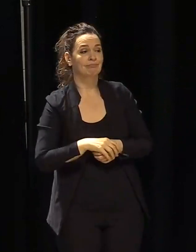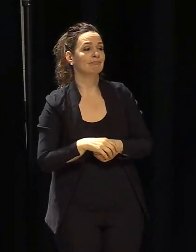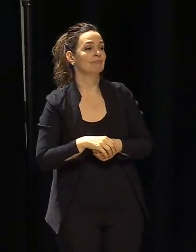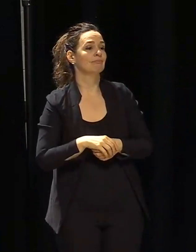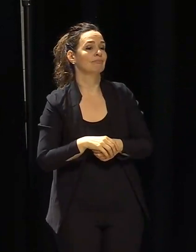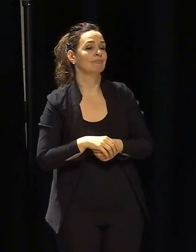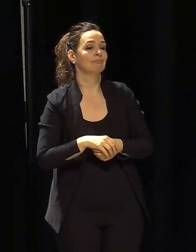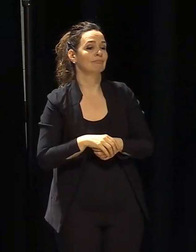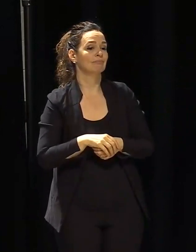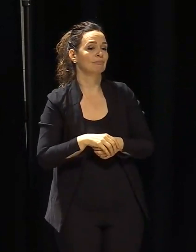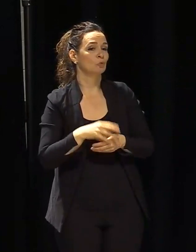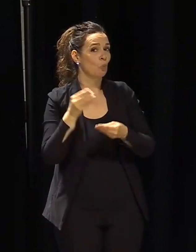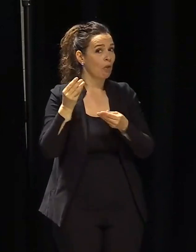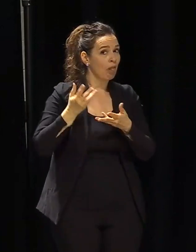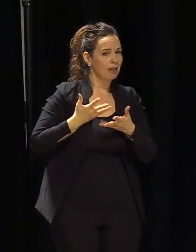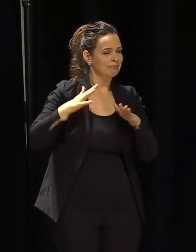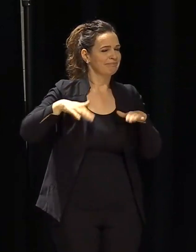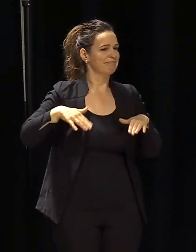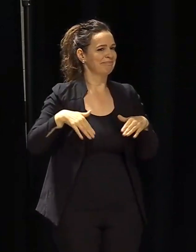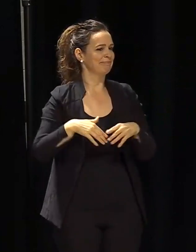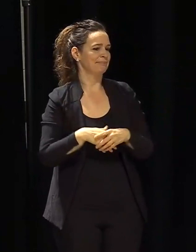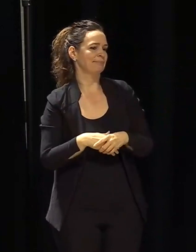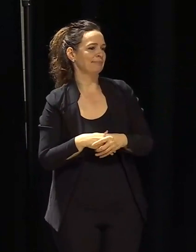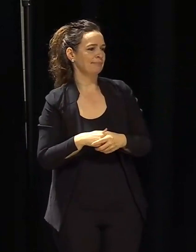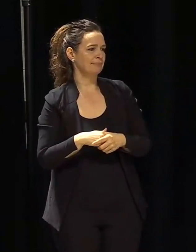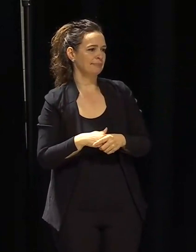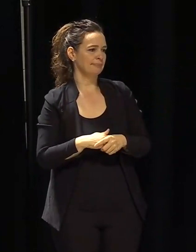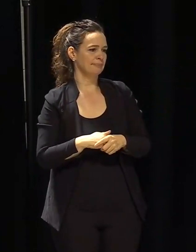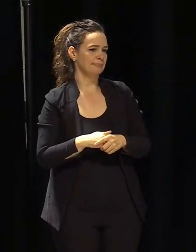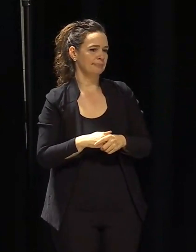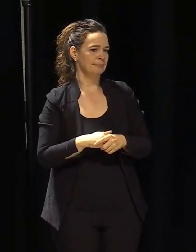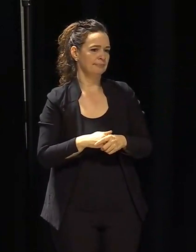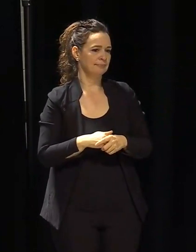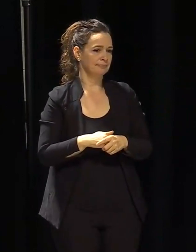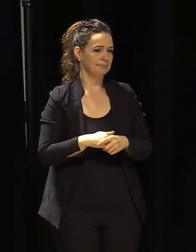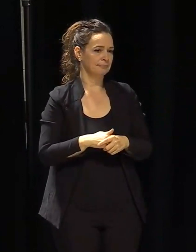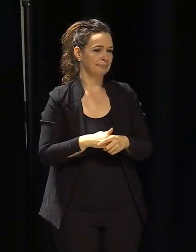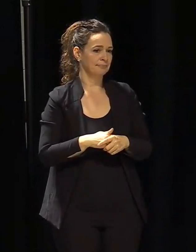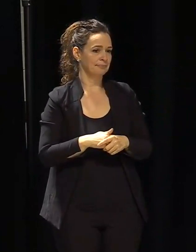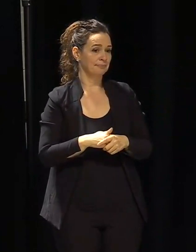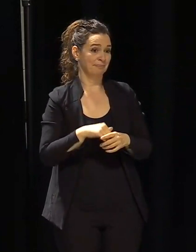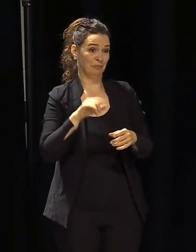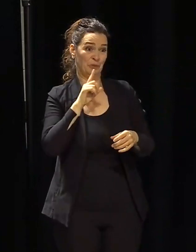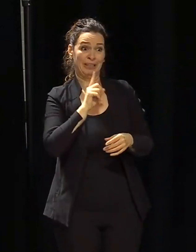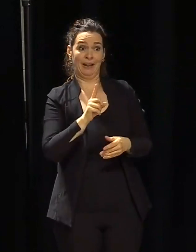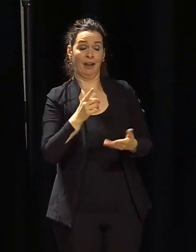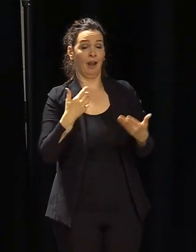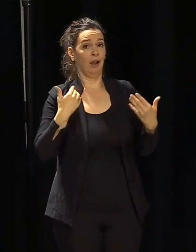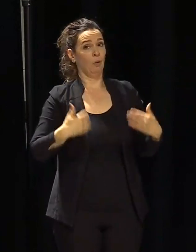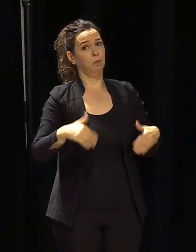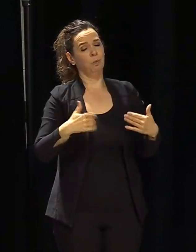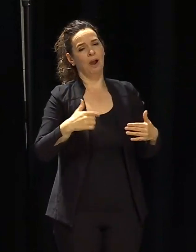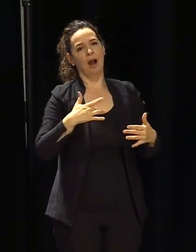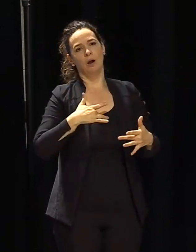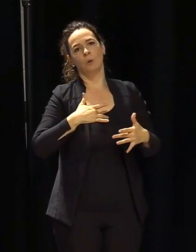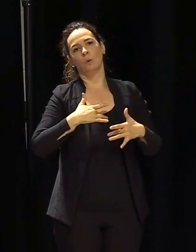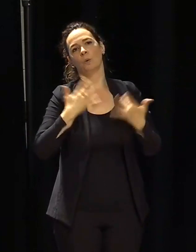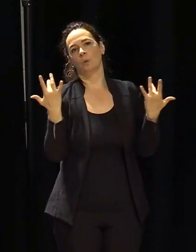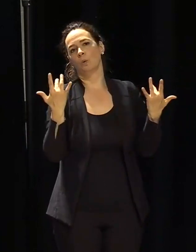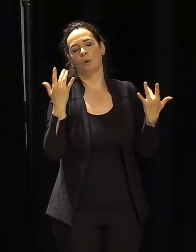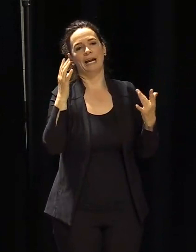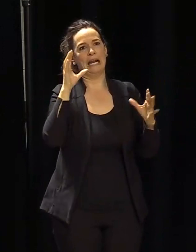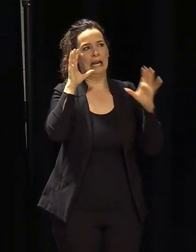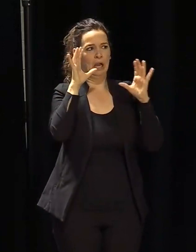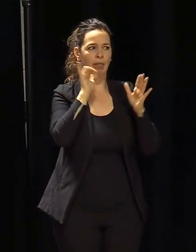And again, if you want to look at what's the best news, that's the best news, right? So out of all this is, I mean, these are the residents we're losing every